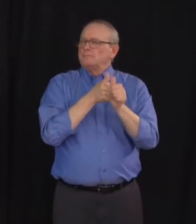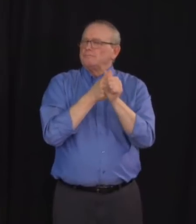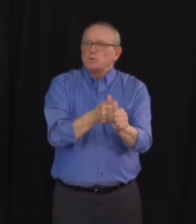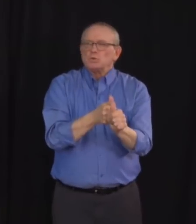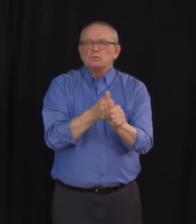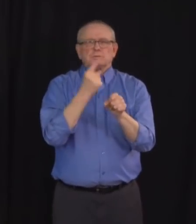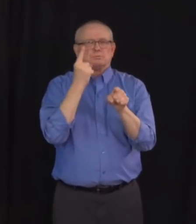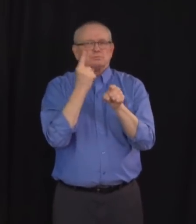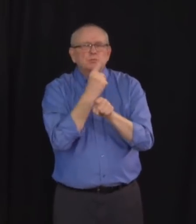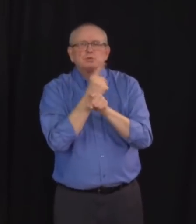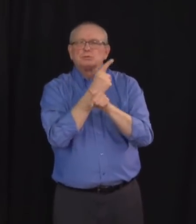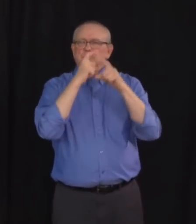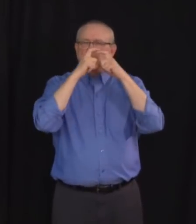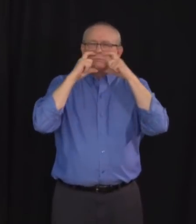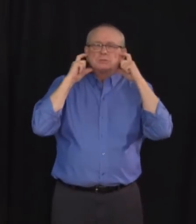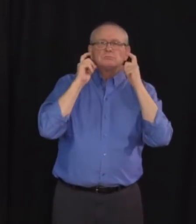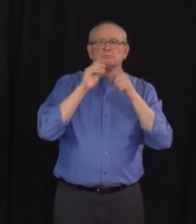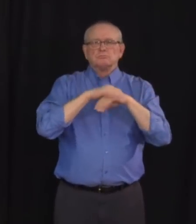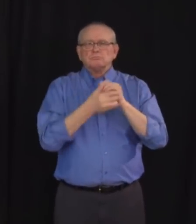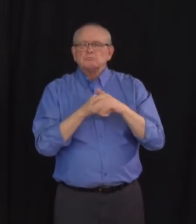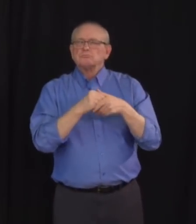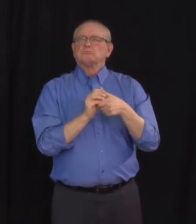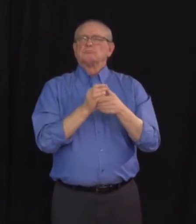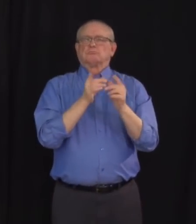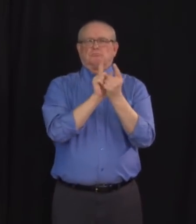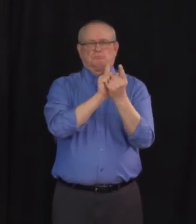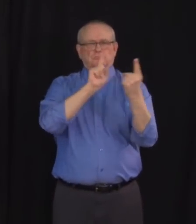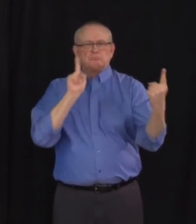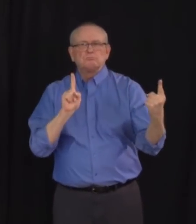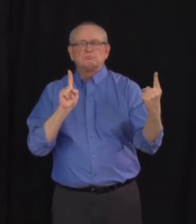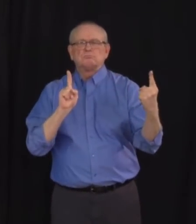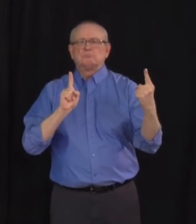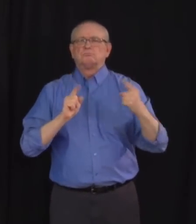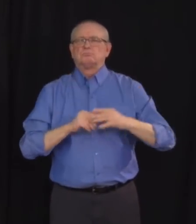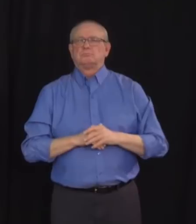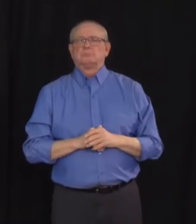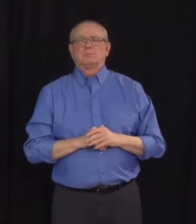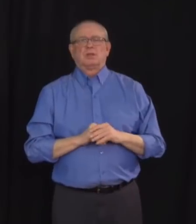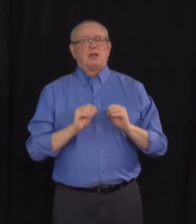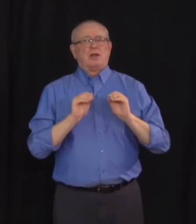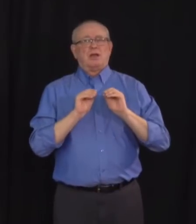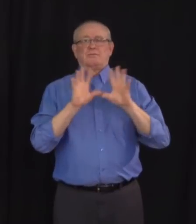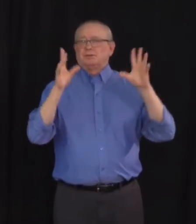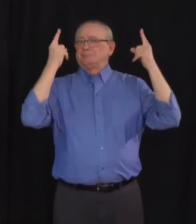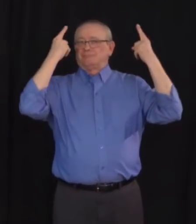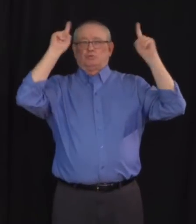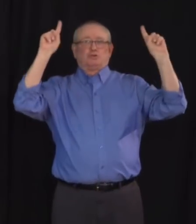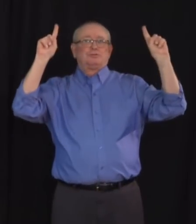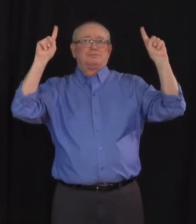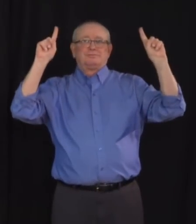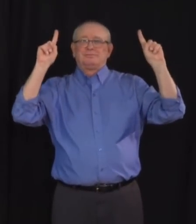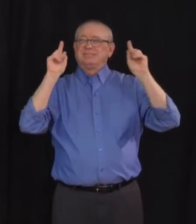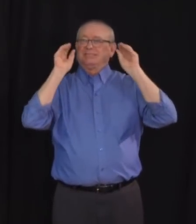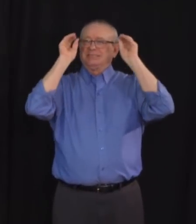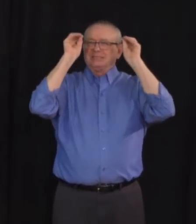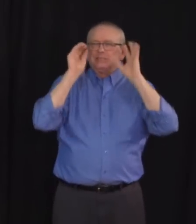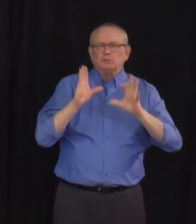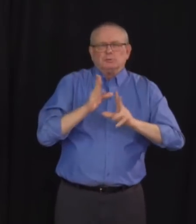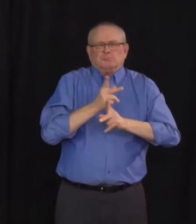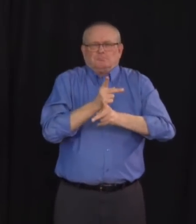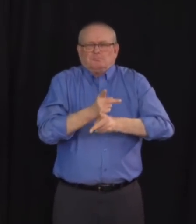place to minimize spread in our schools are largely working, thanks to the efforts and attention of our teachers, staff, and